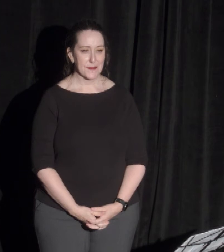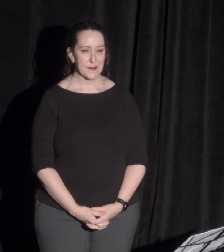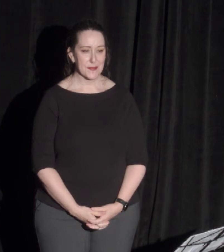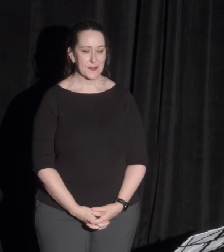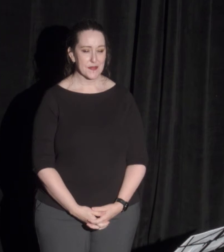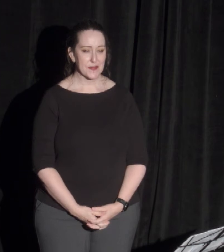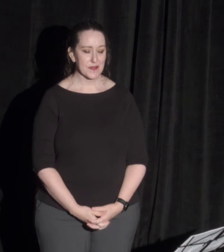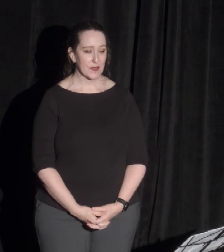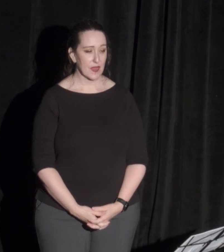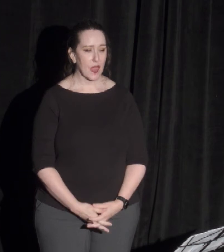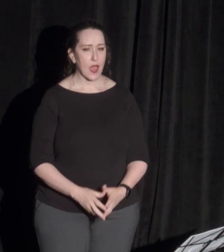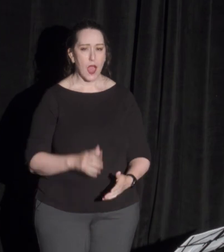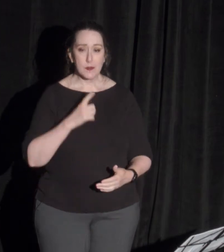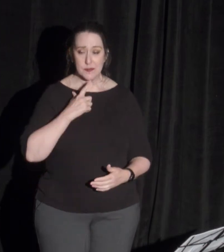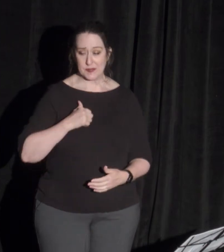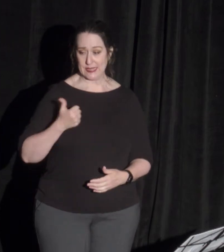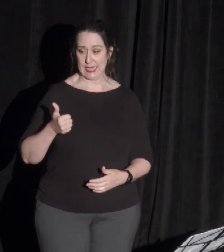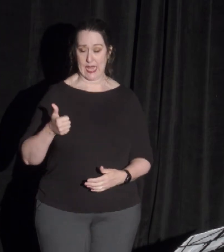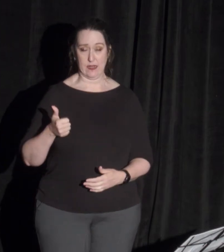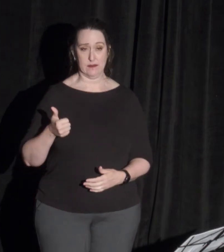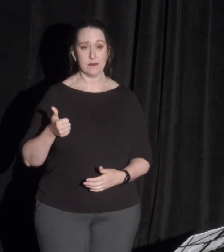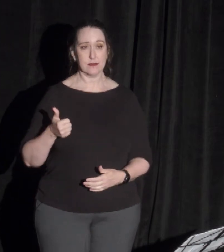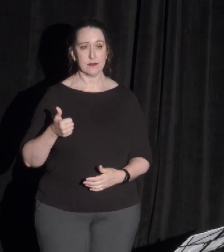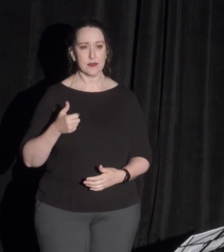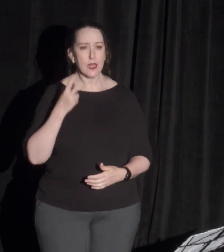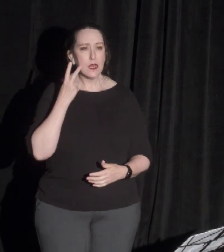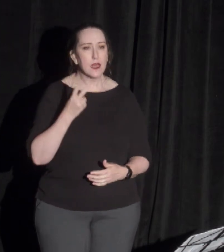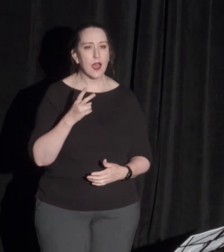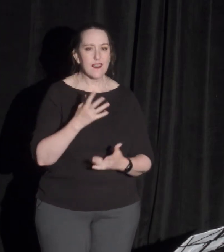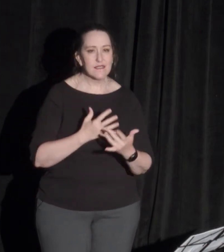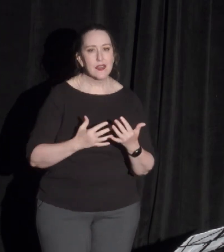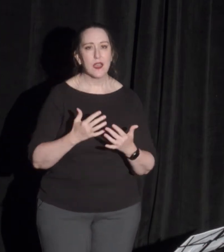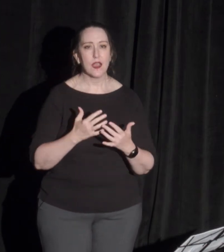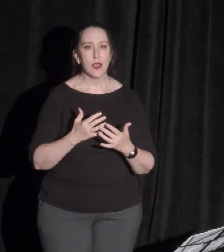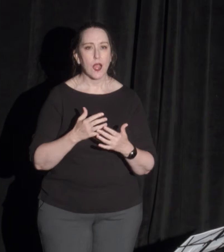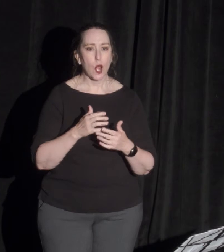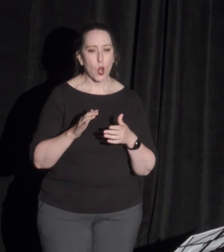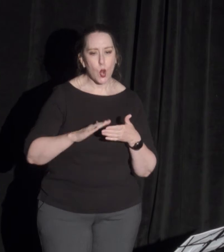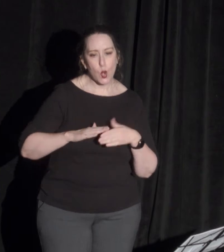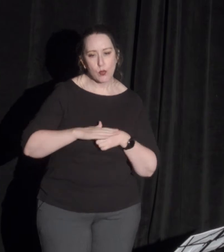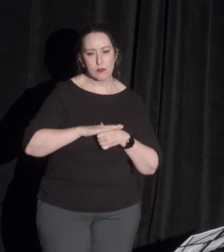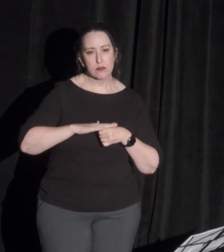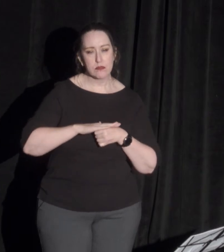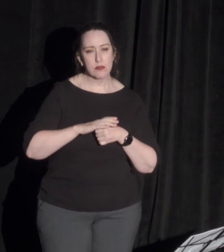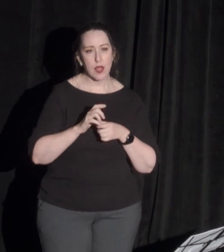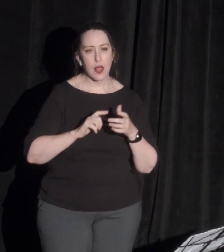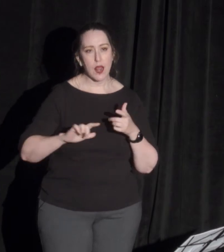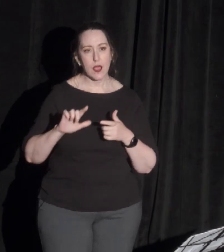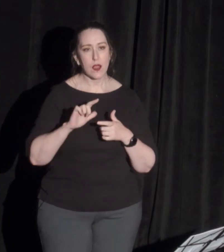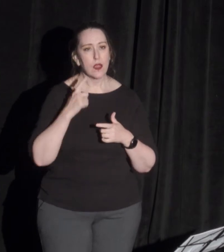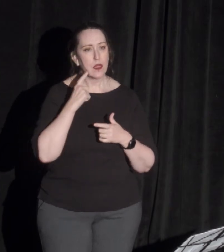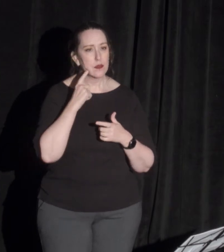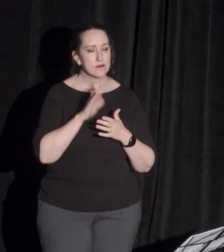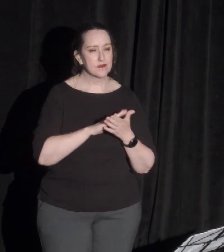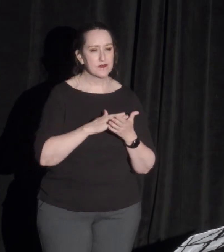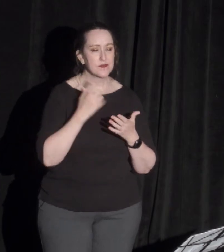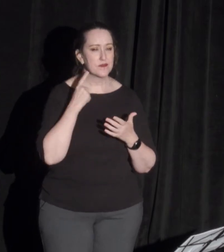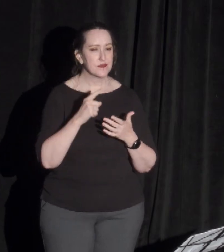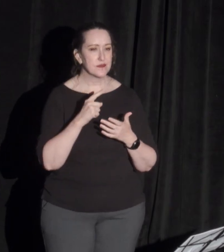When I was 10 years old, I saw a flyer at my local library for a Star Trek minicon, and with much begging,